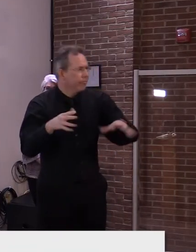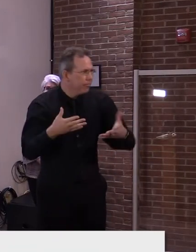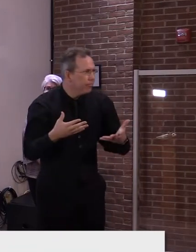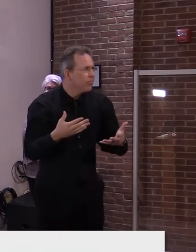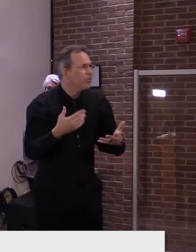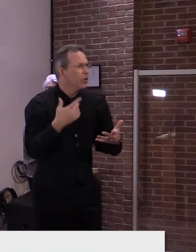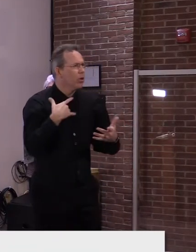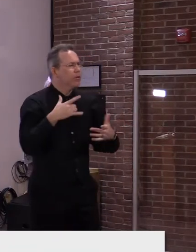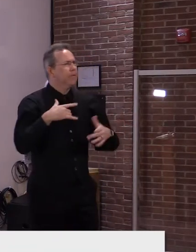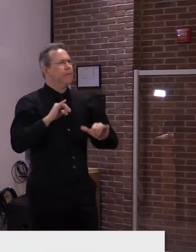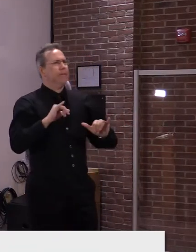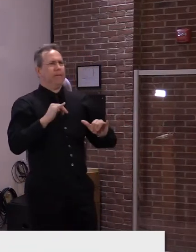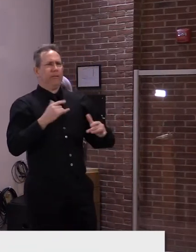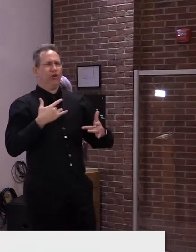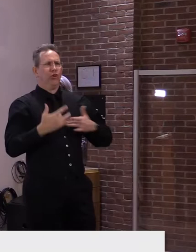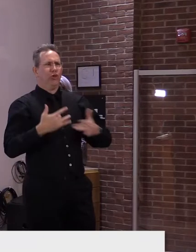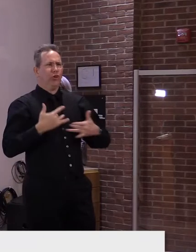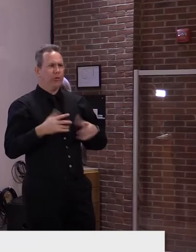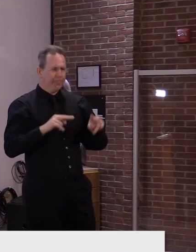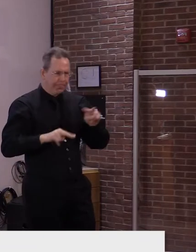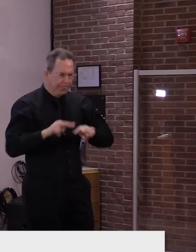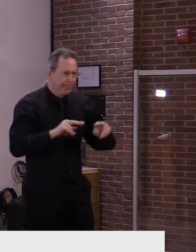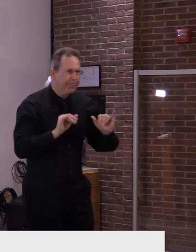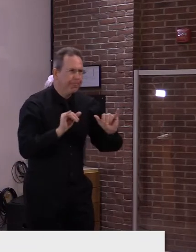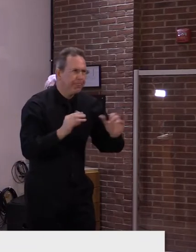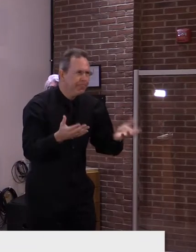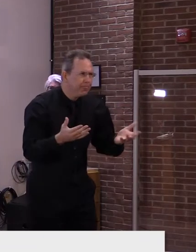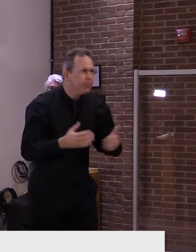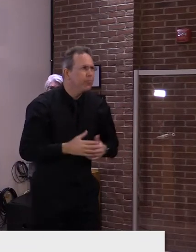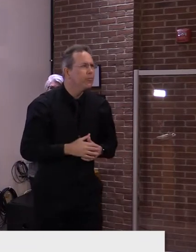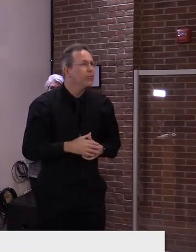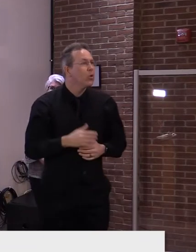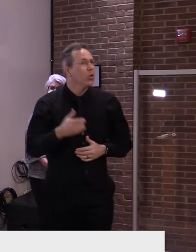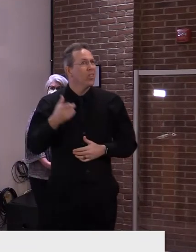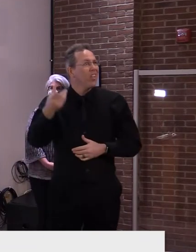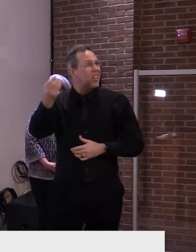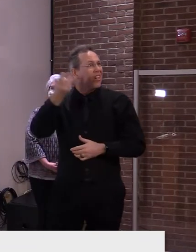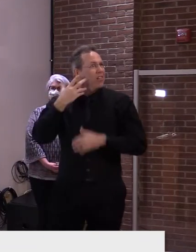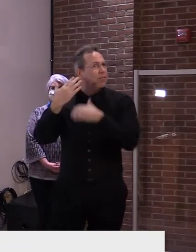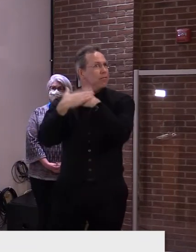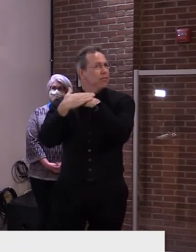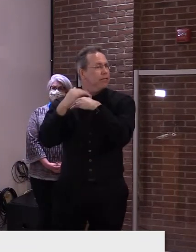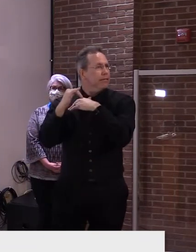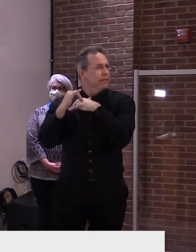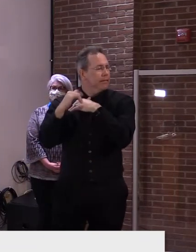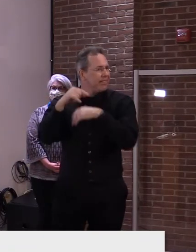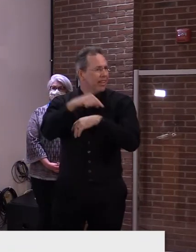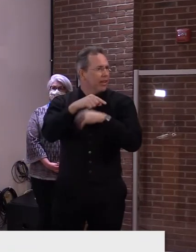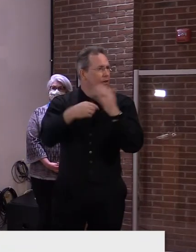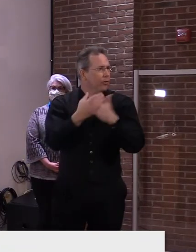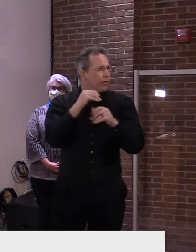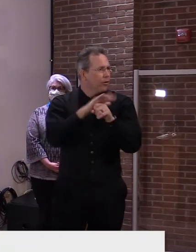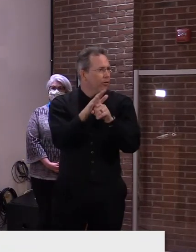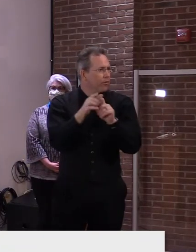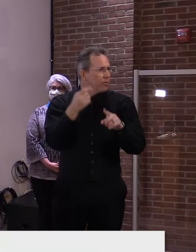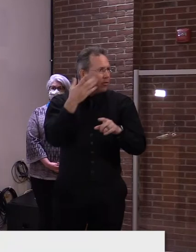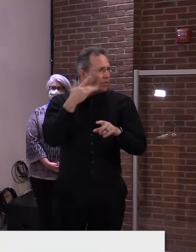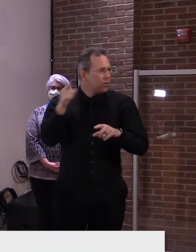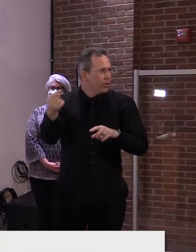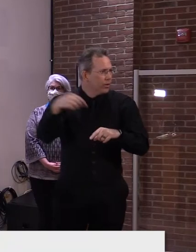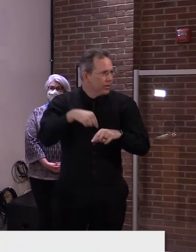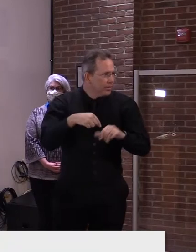some samples that Vermont had sent from a number of weeks ago actually showed this variant, so you've been seeing that in